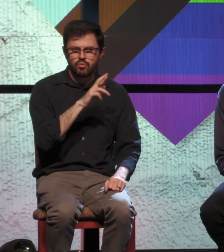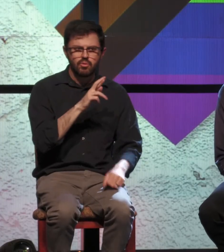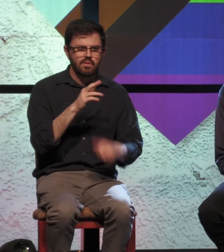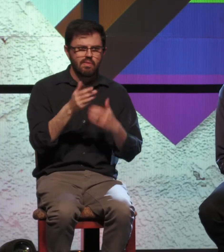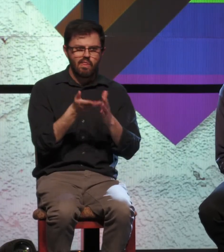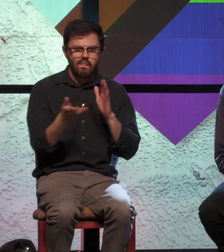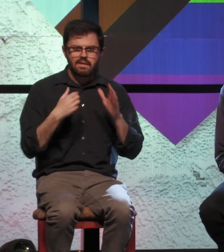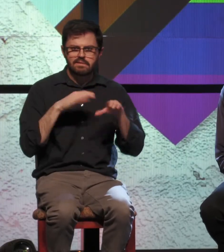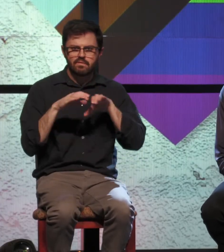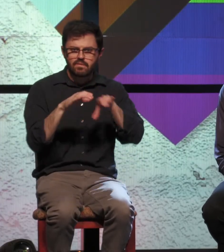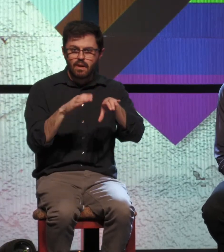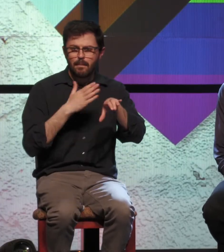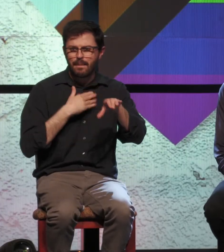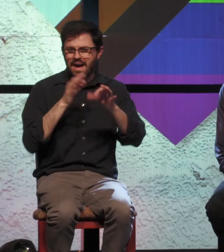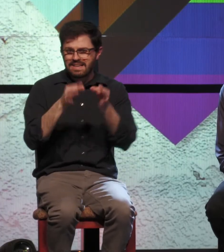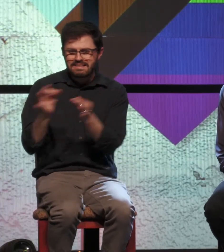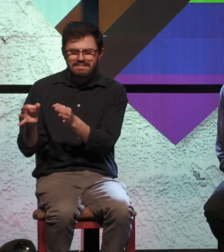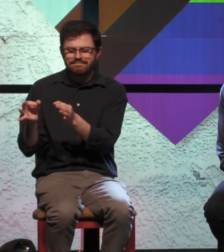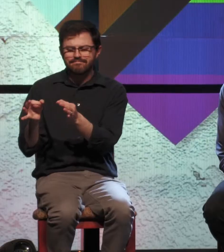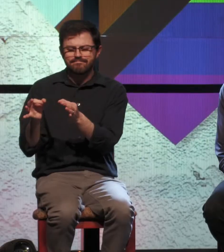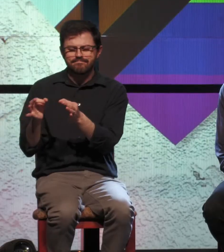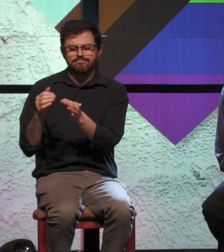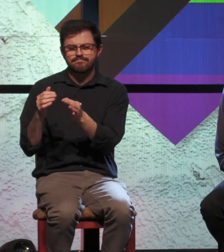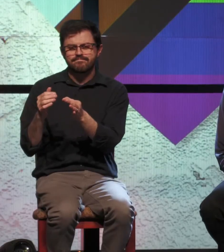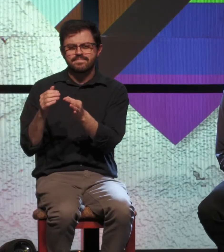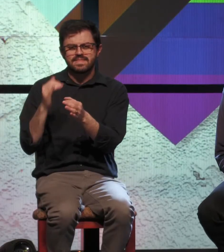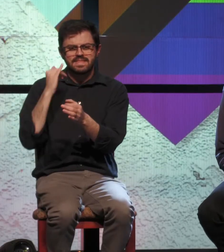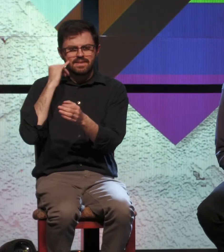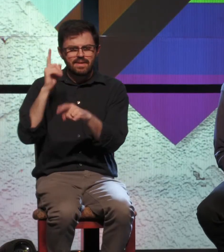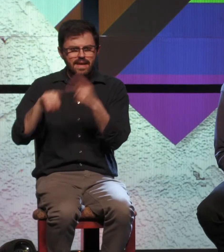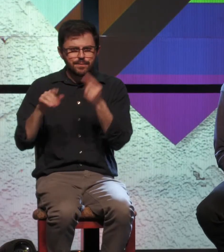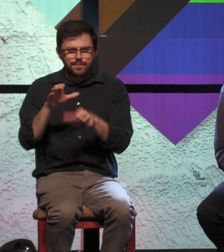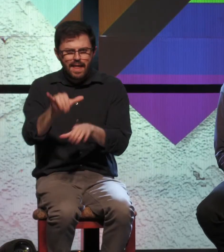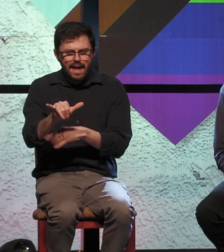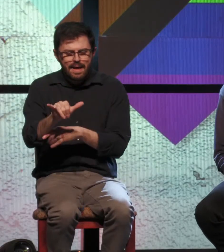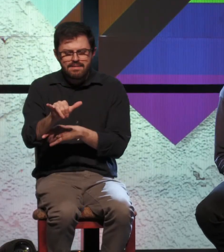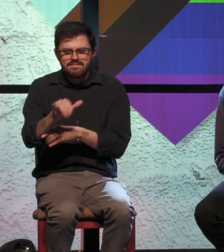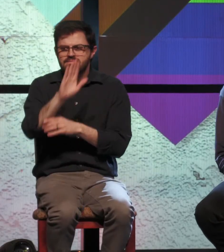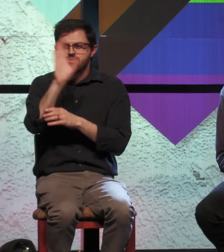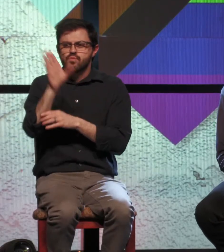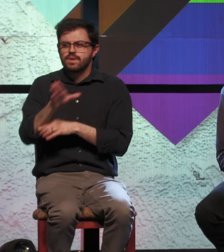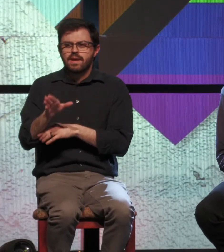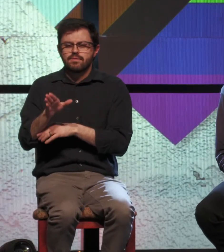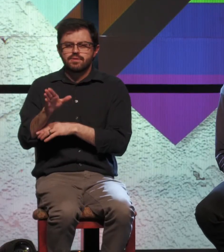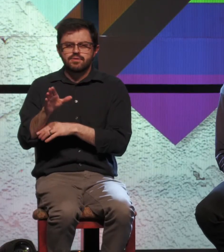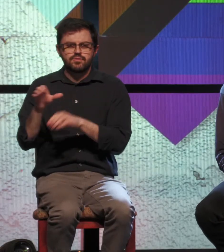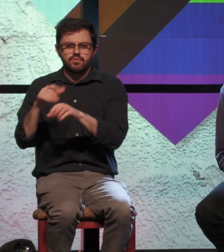my choices, I will never take responsibility for others. If I don't ever respect myself